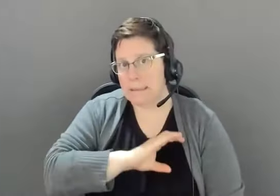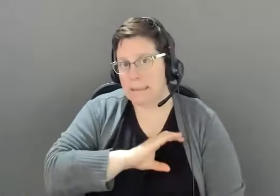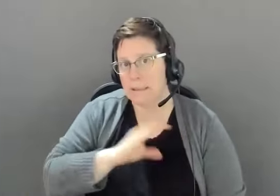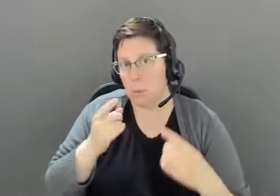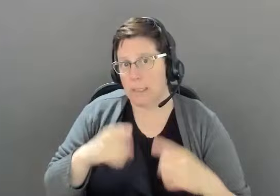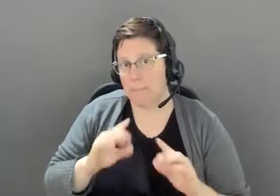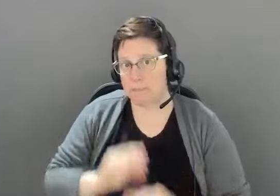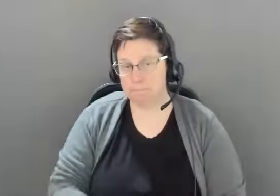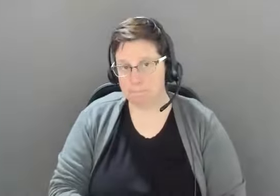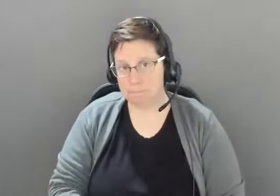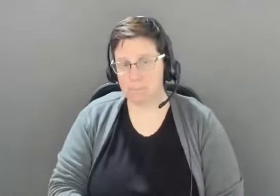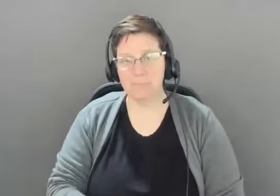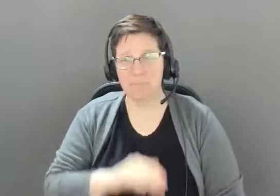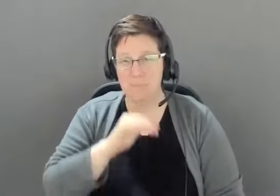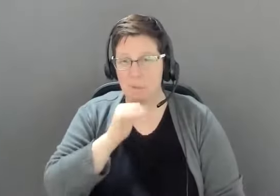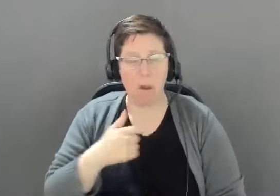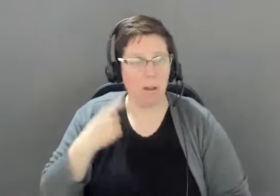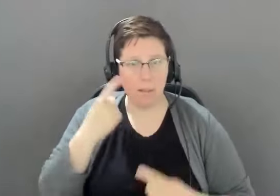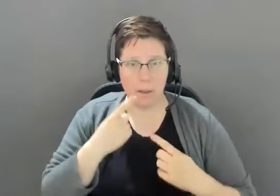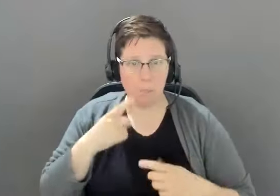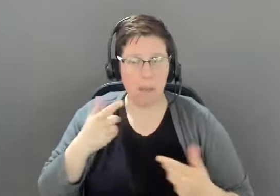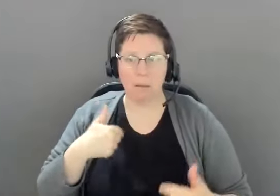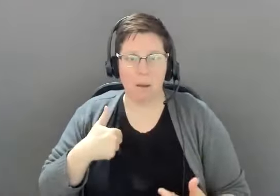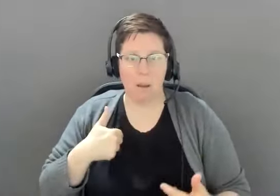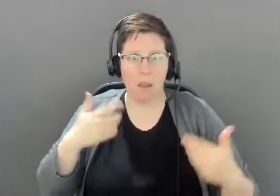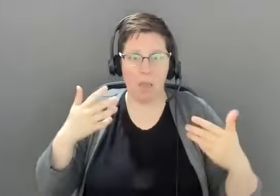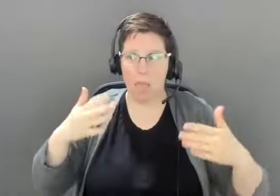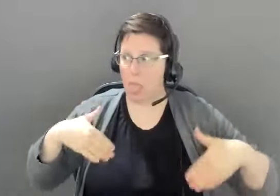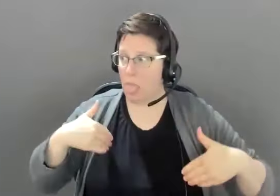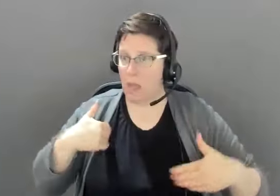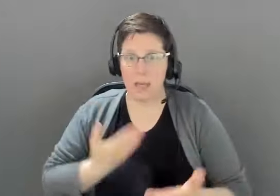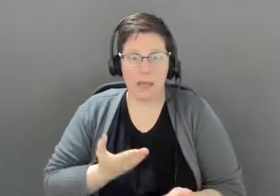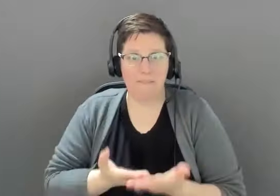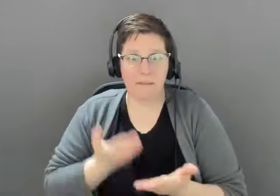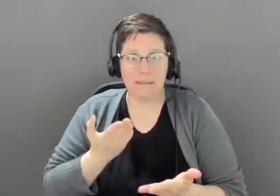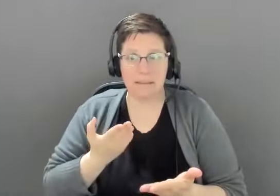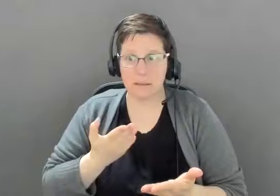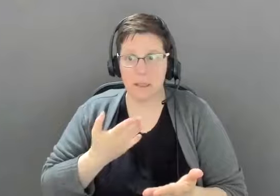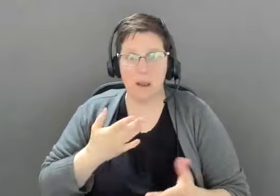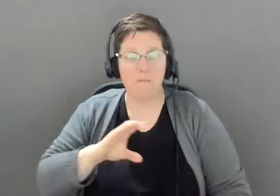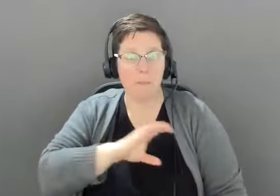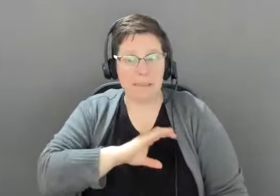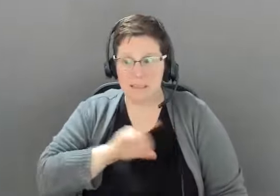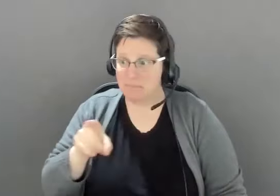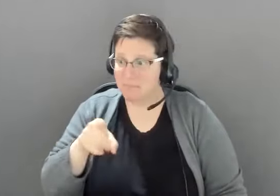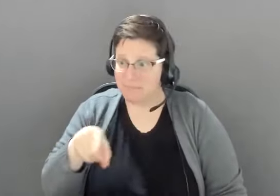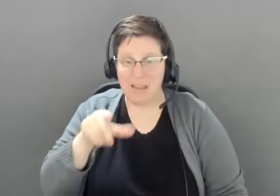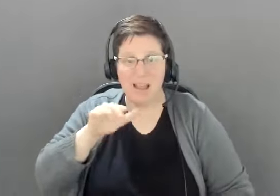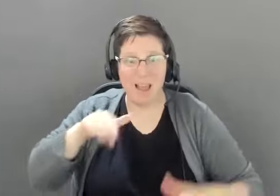me, and not even considering I didn't have concrete evidence of the police mishandling the investigation until I requested